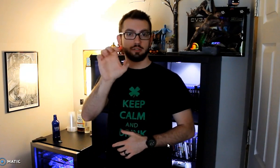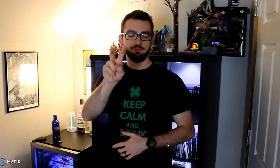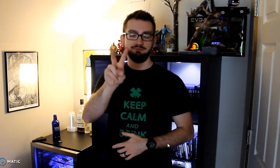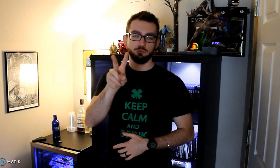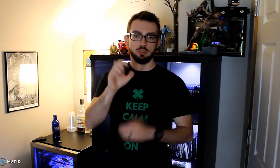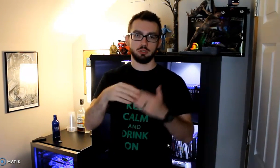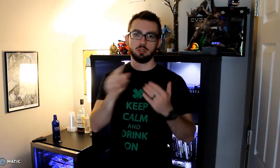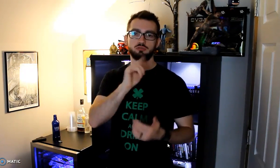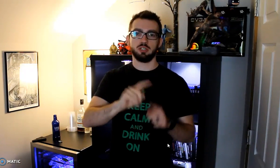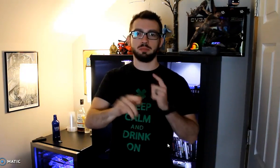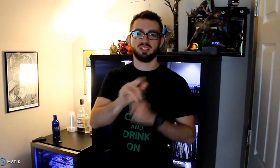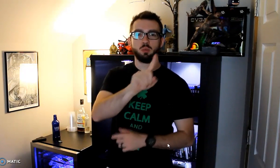money. About $200.